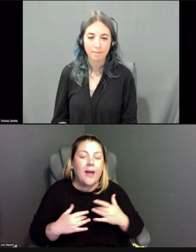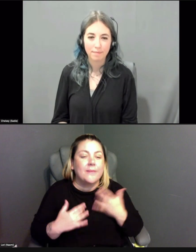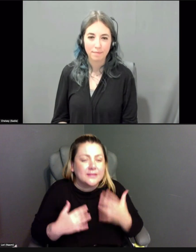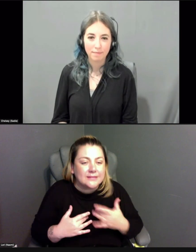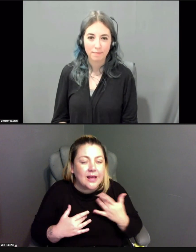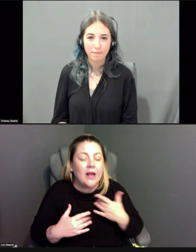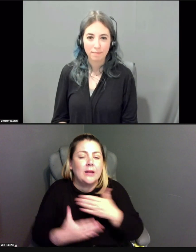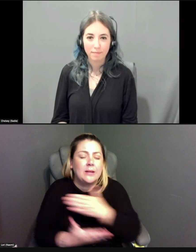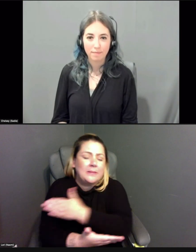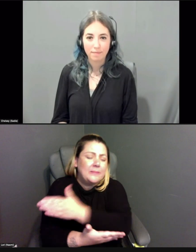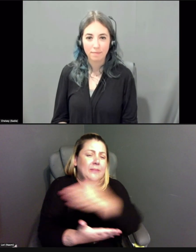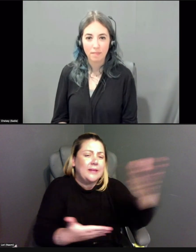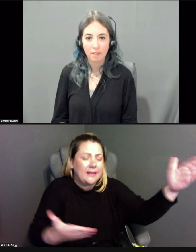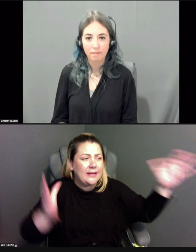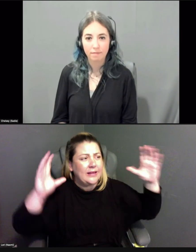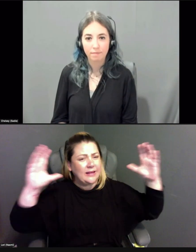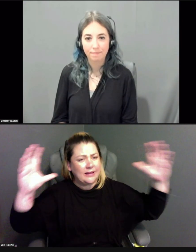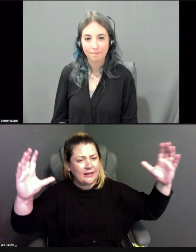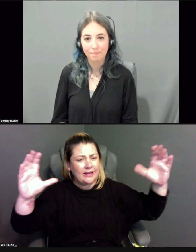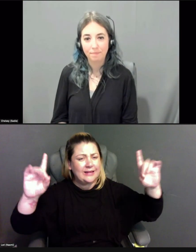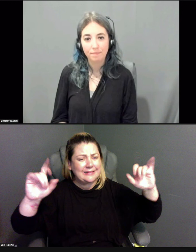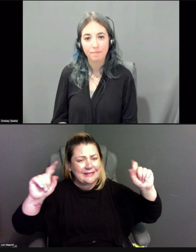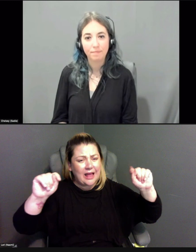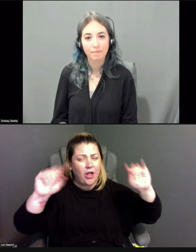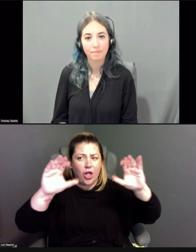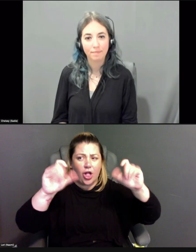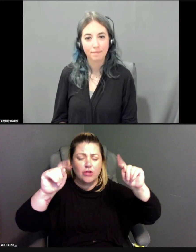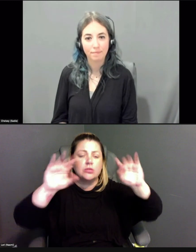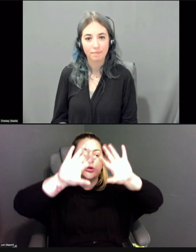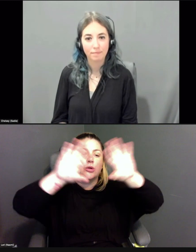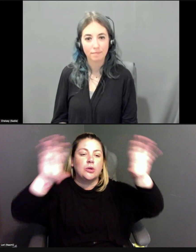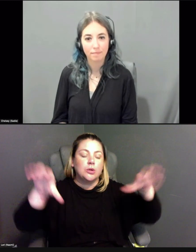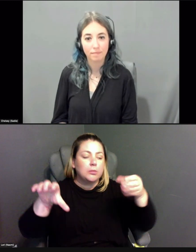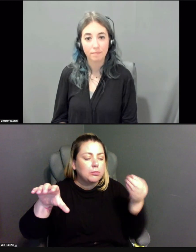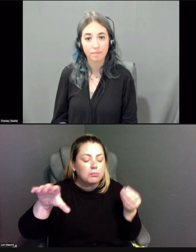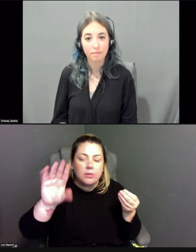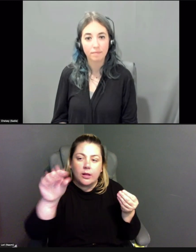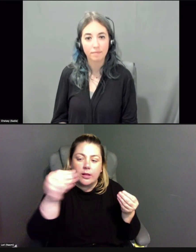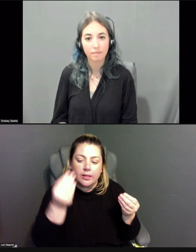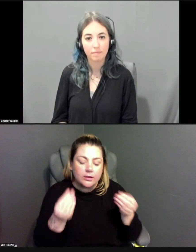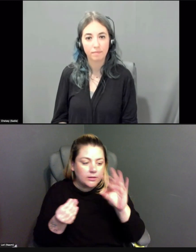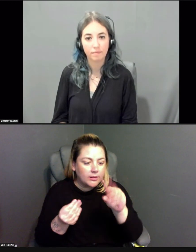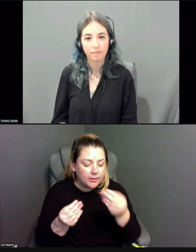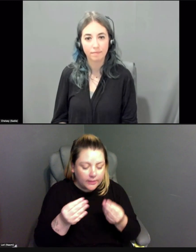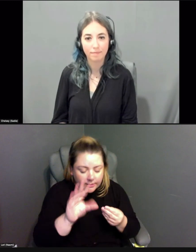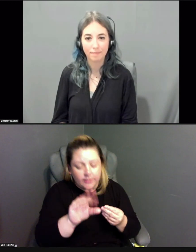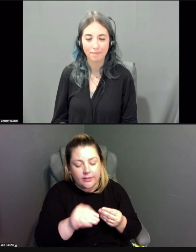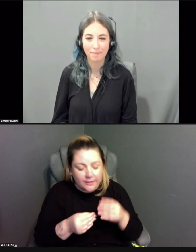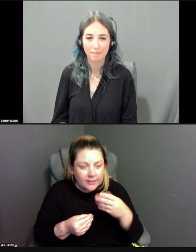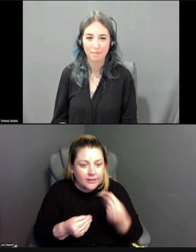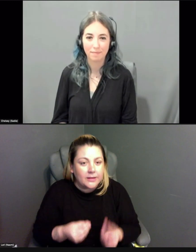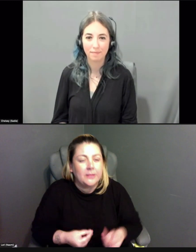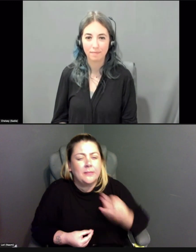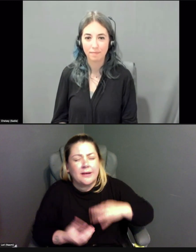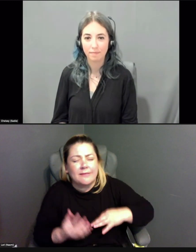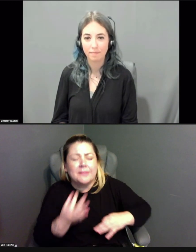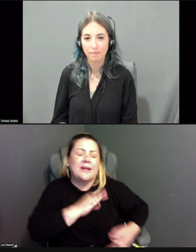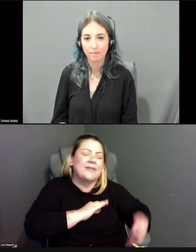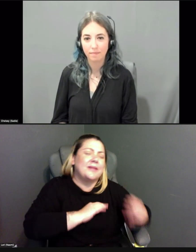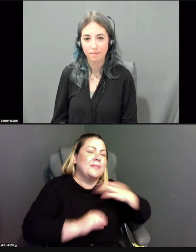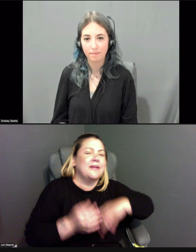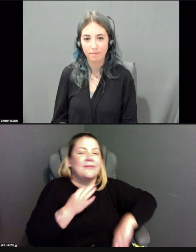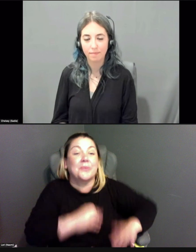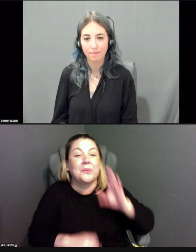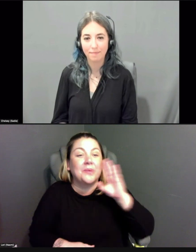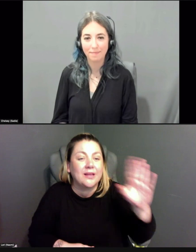and keep helping people to recognize that there's actually a whole lot of benefit. It's not just about like, oh, now I can eat ice cream.